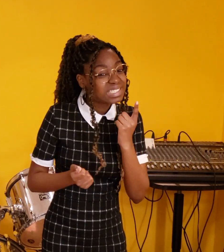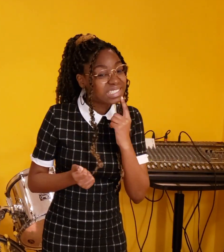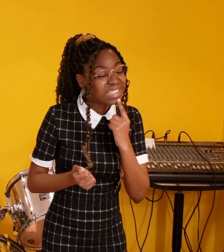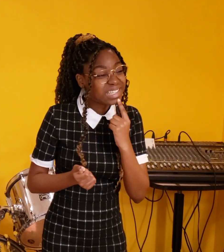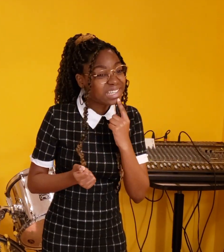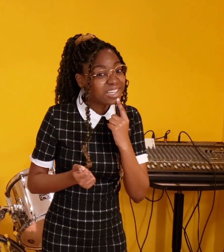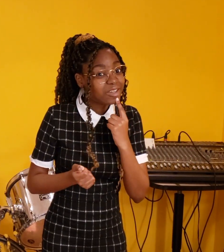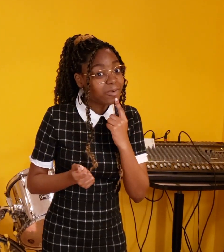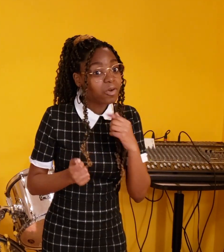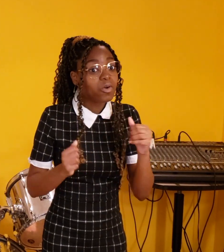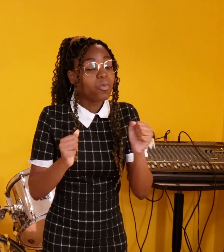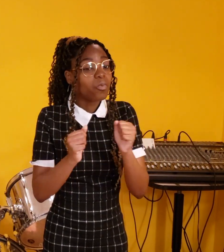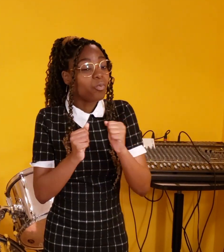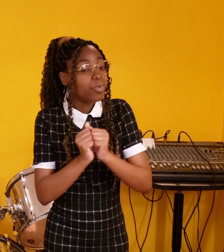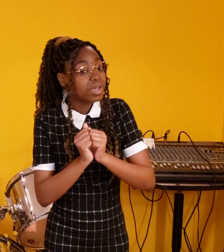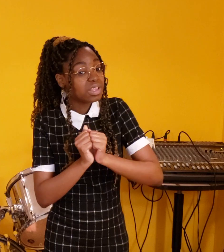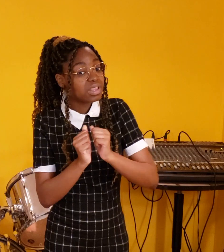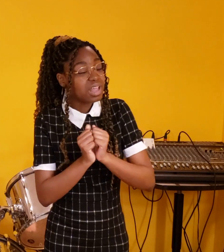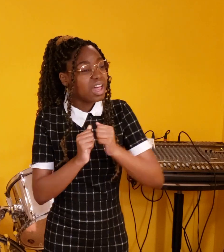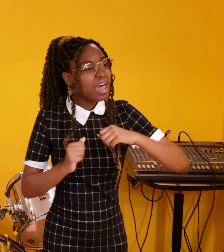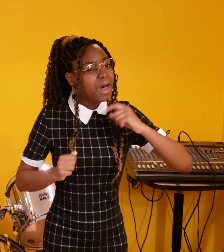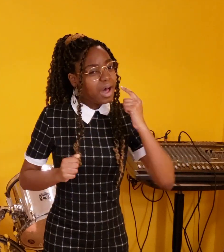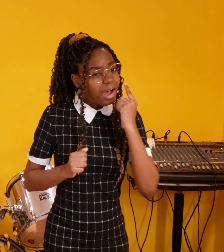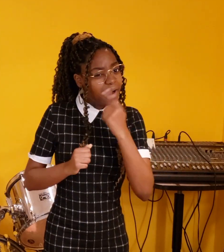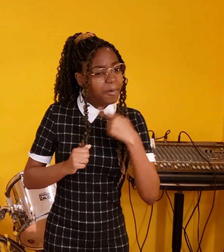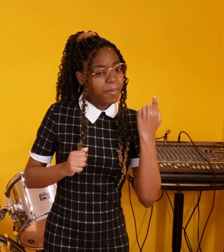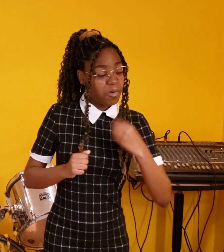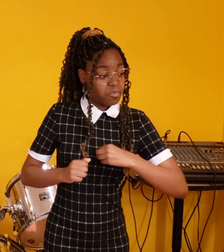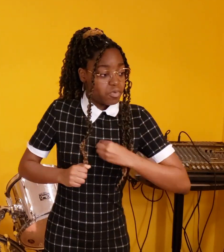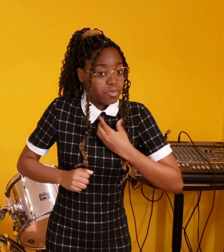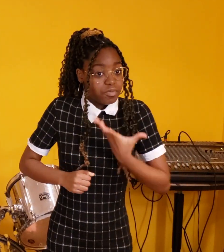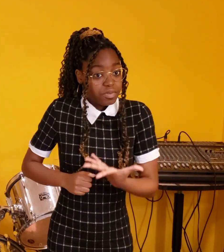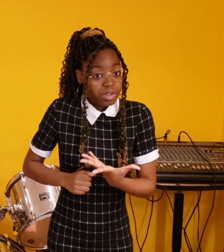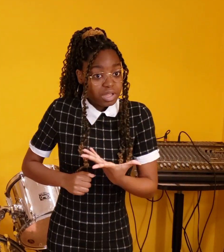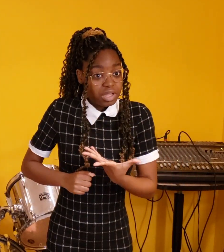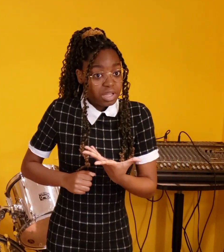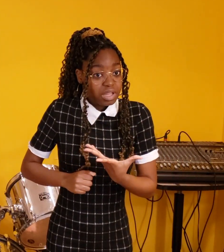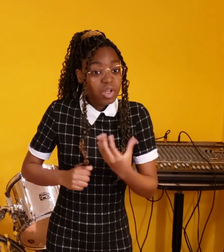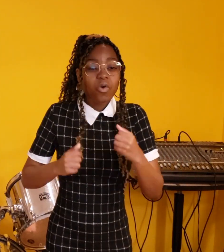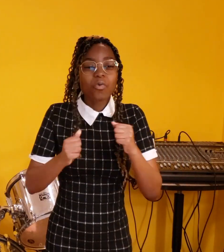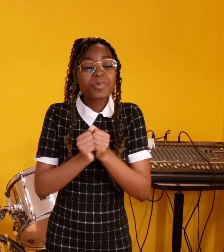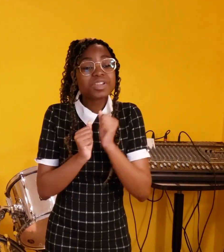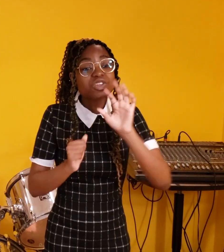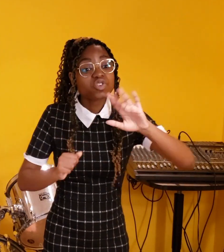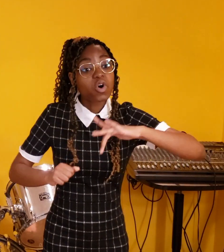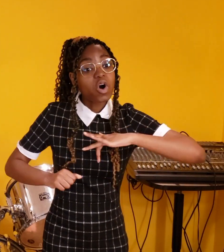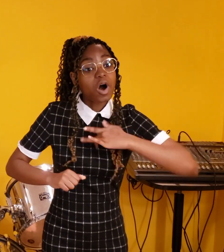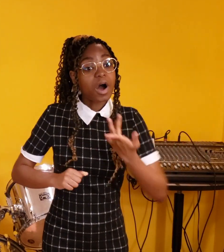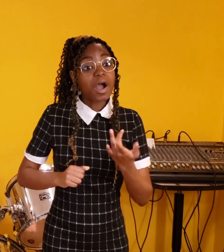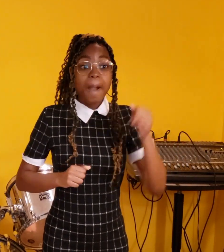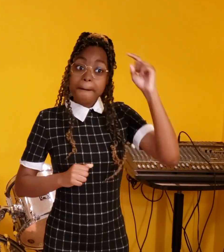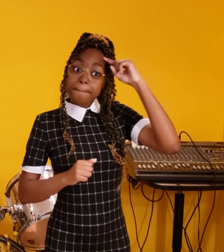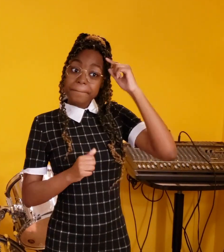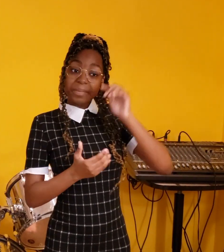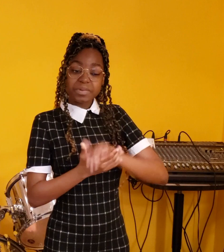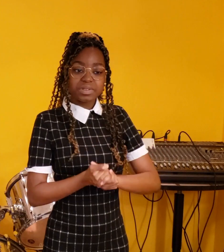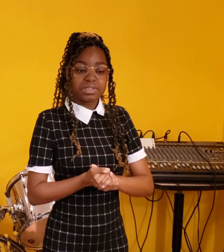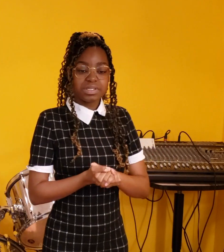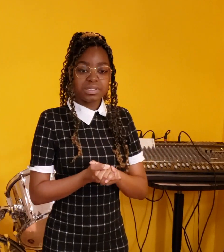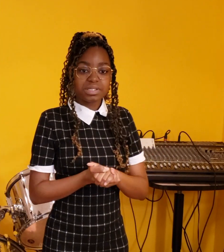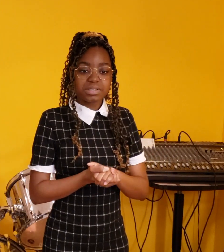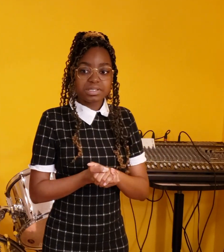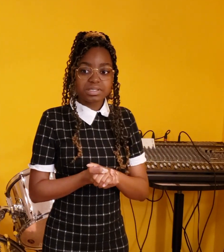made, but with the heart, belief is made unto salvation. So this is what we